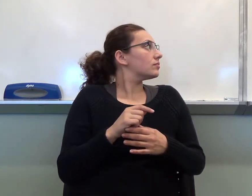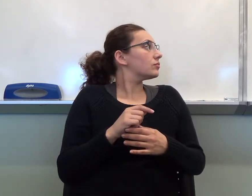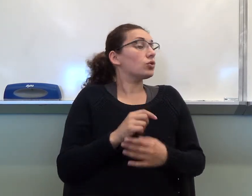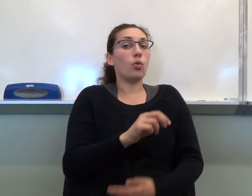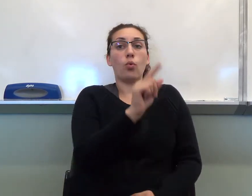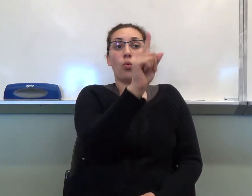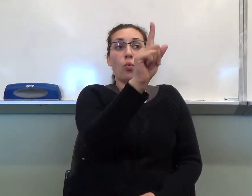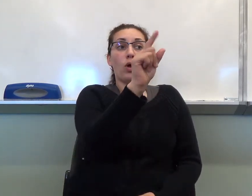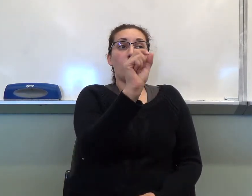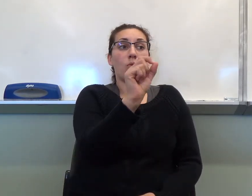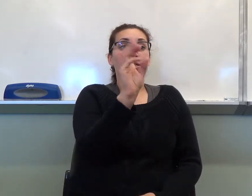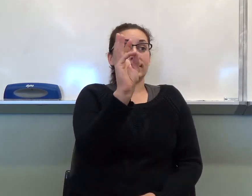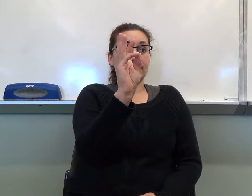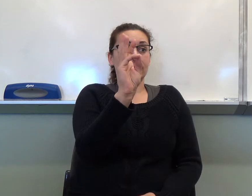right, how many grams is that?